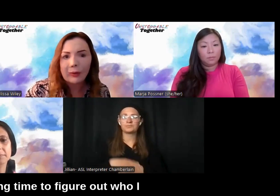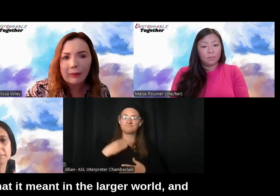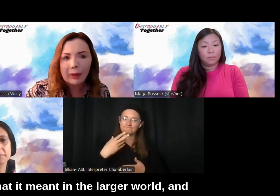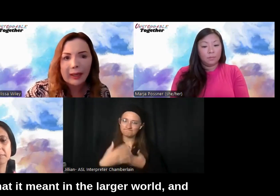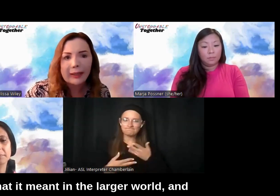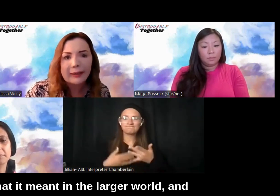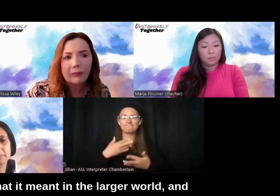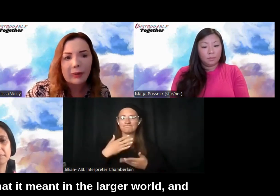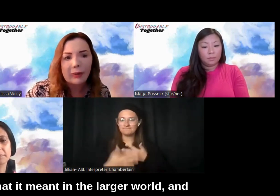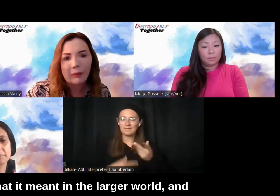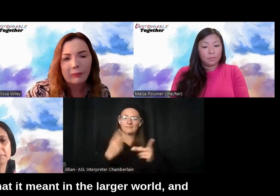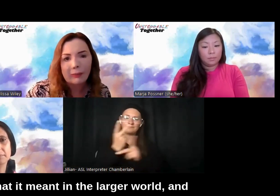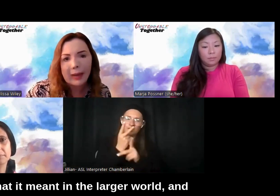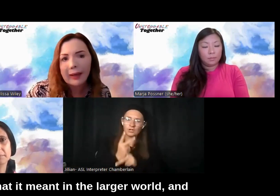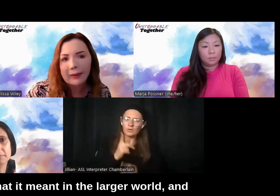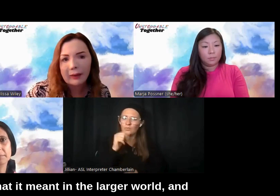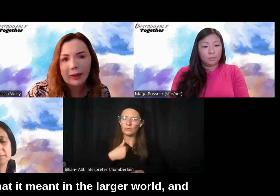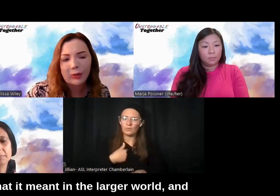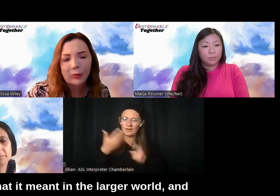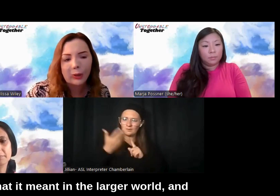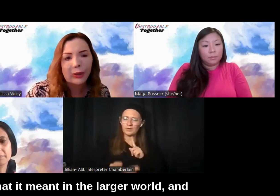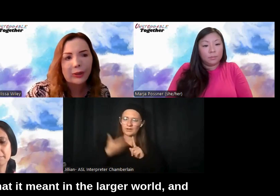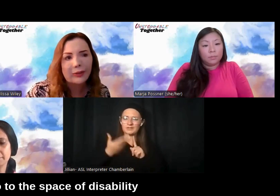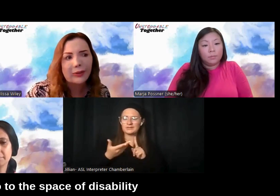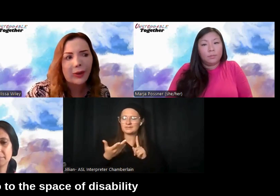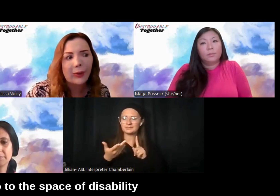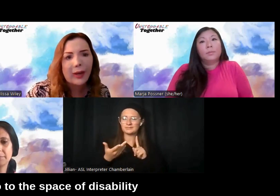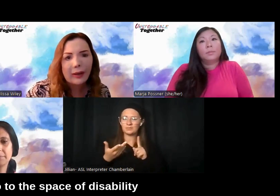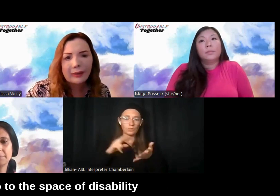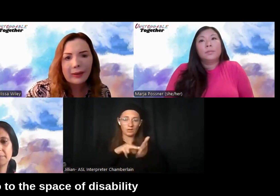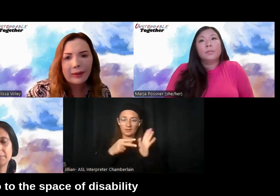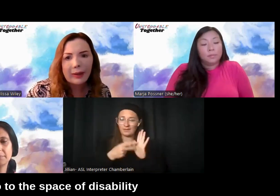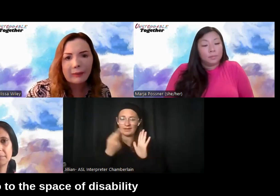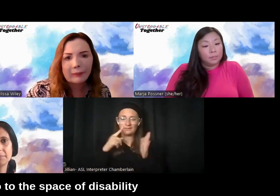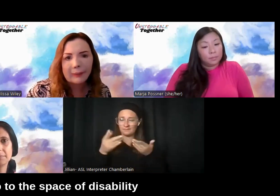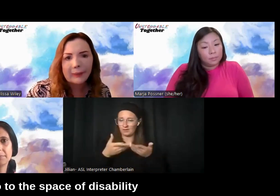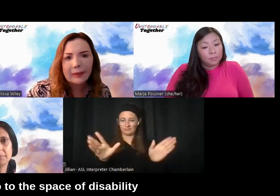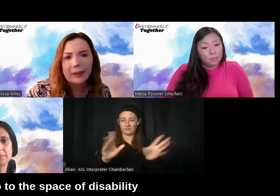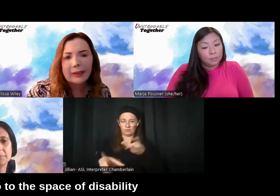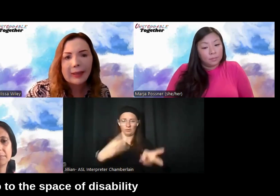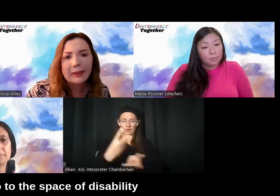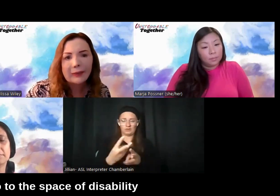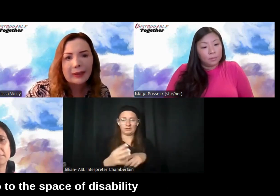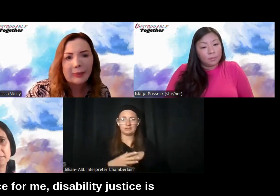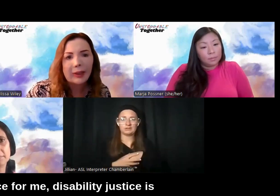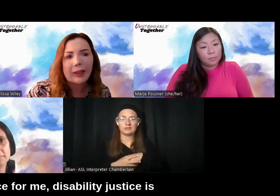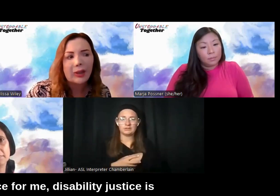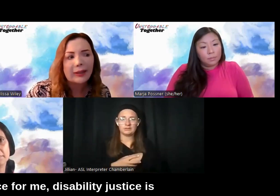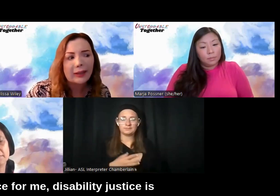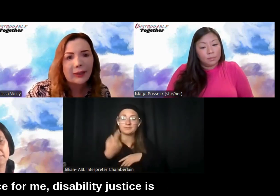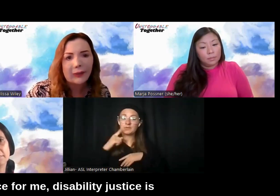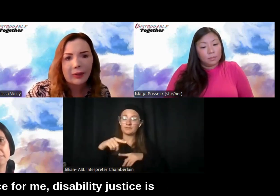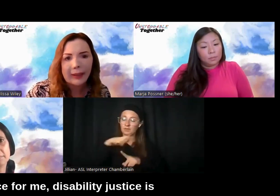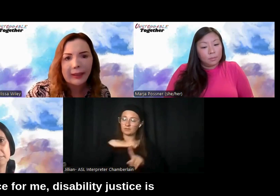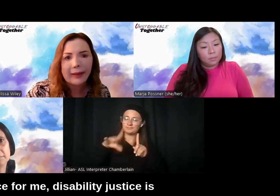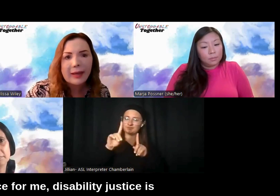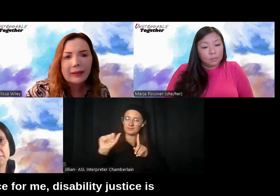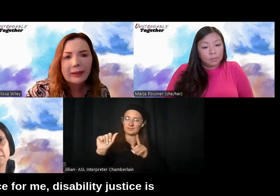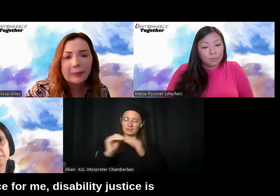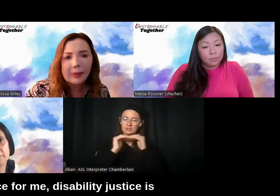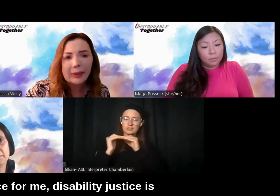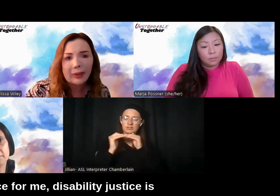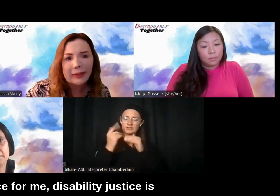out who I was and what it meant in the larger world. And so to the space of disability justice, for